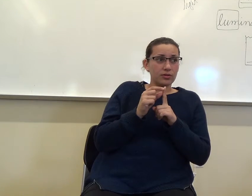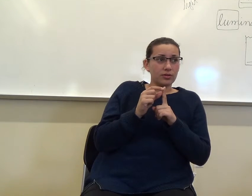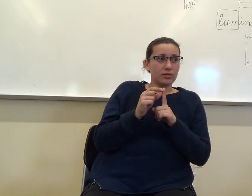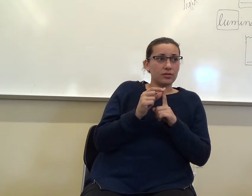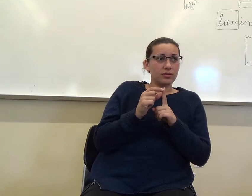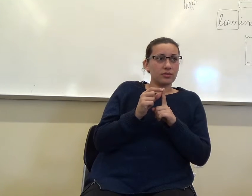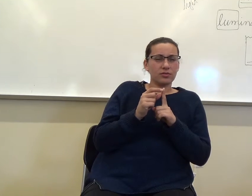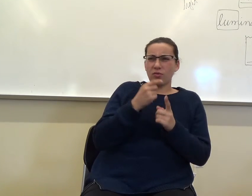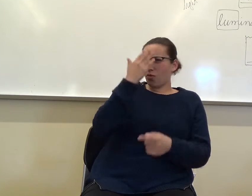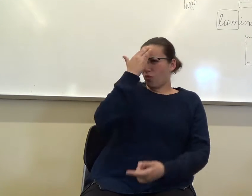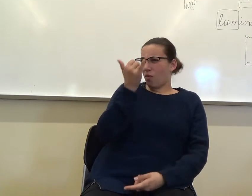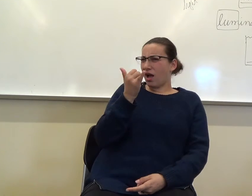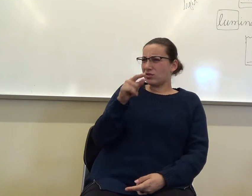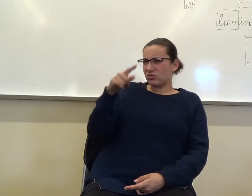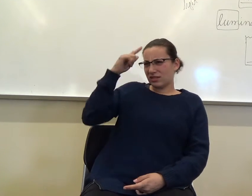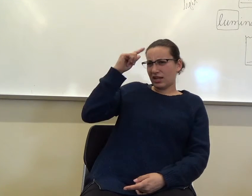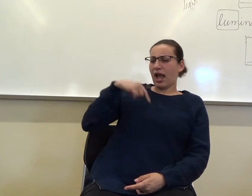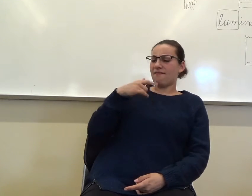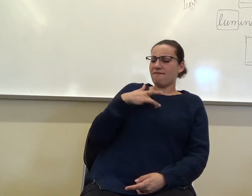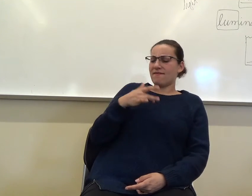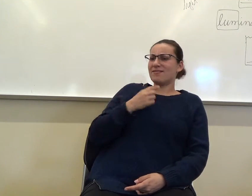Why was I so disappointed that most people didn't get this